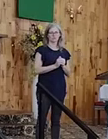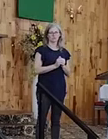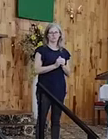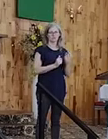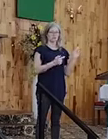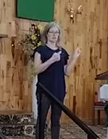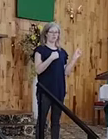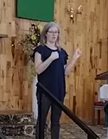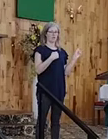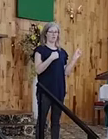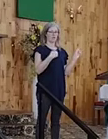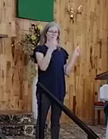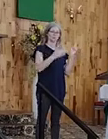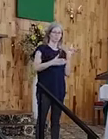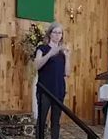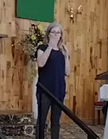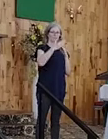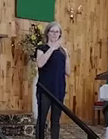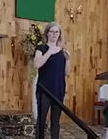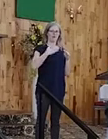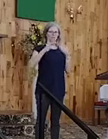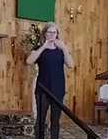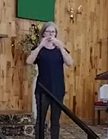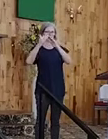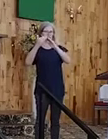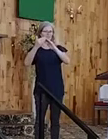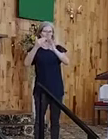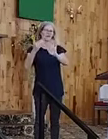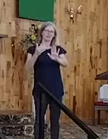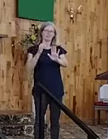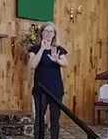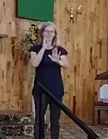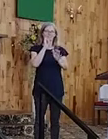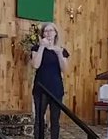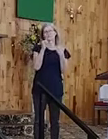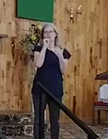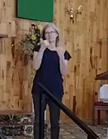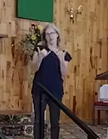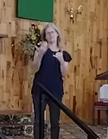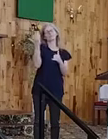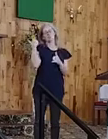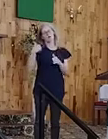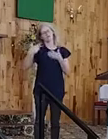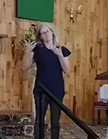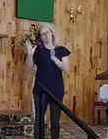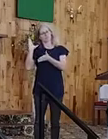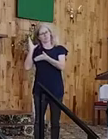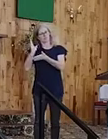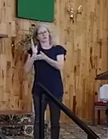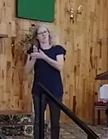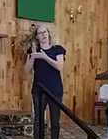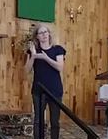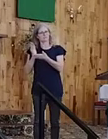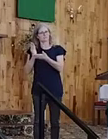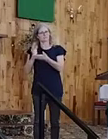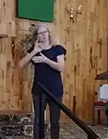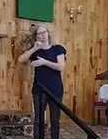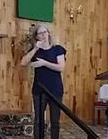And I, as the superior of my community, I'm no longer that. I ended my task June